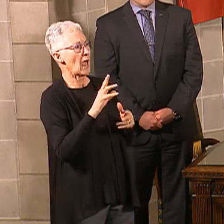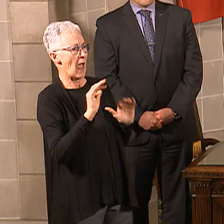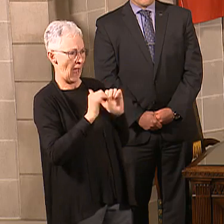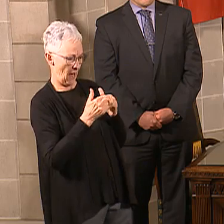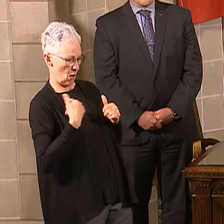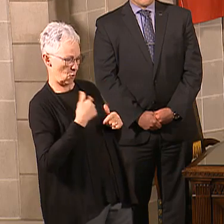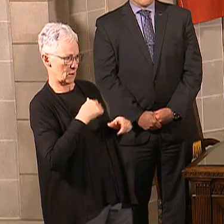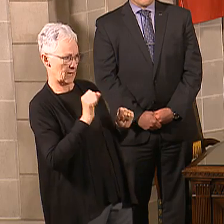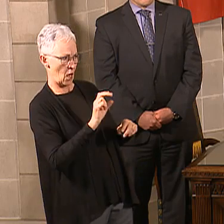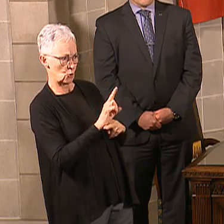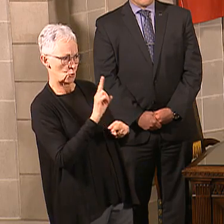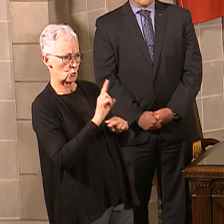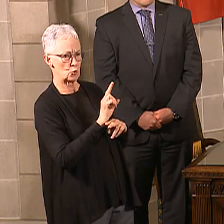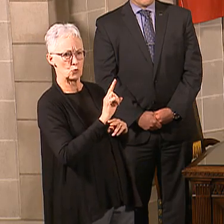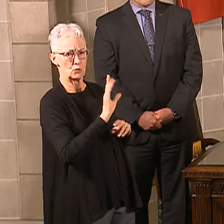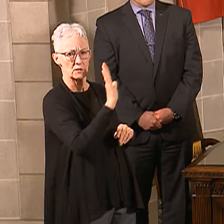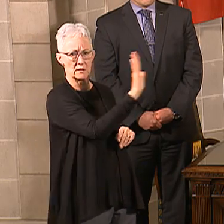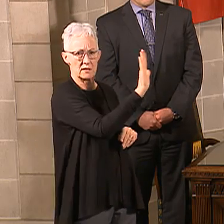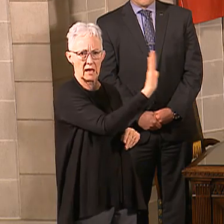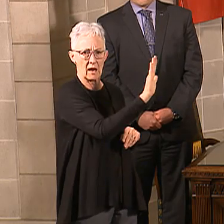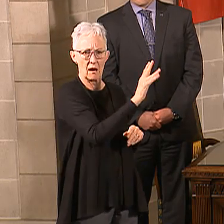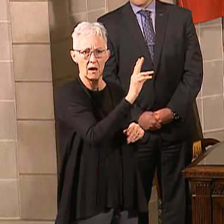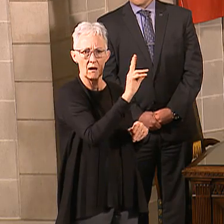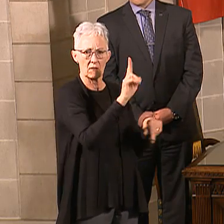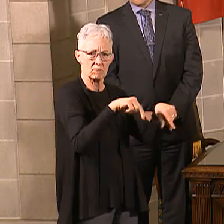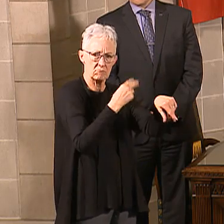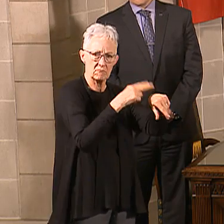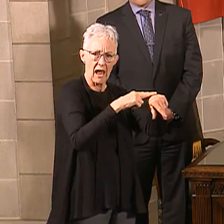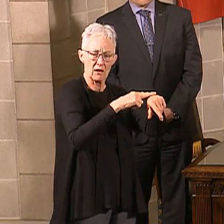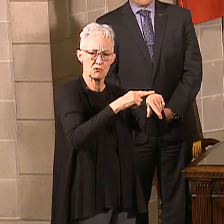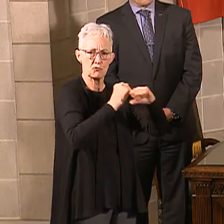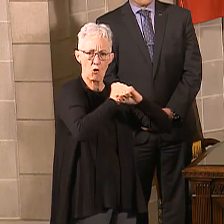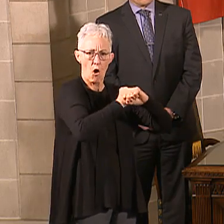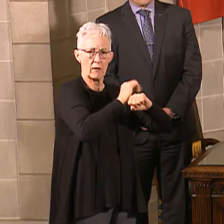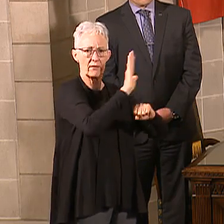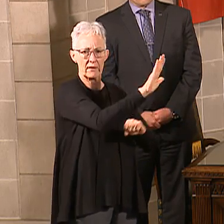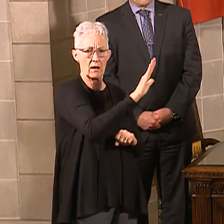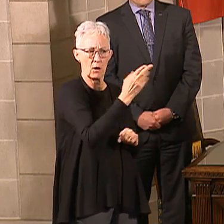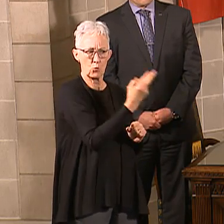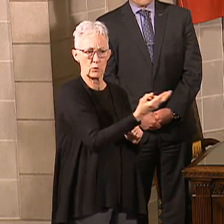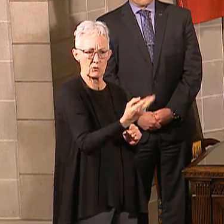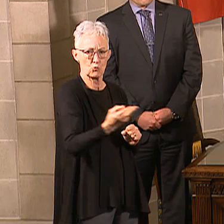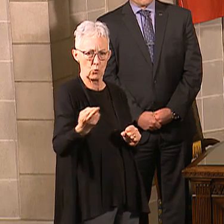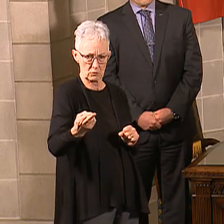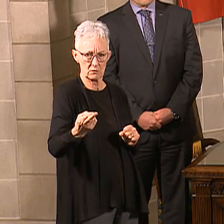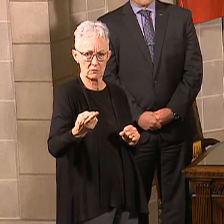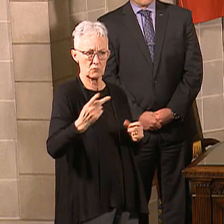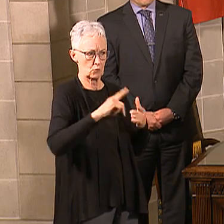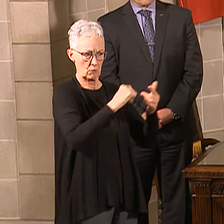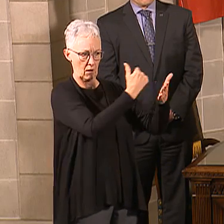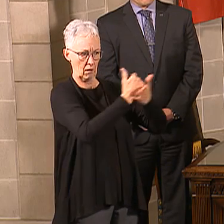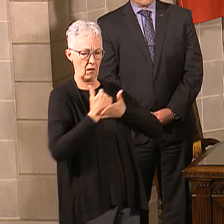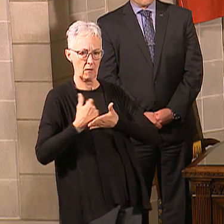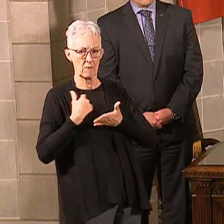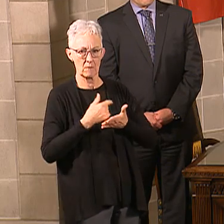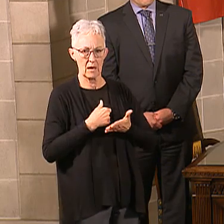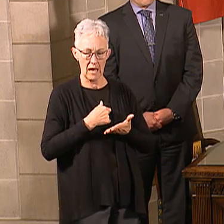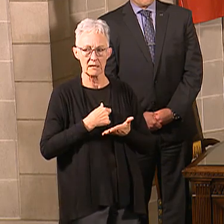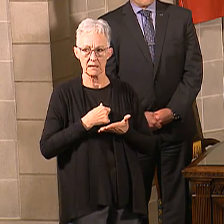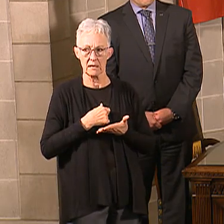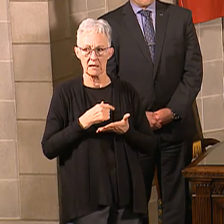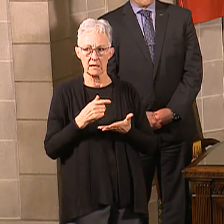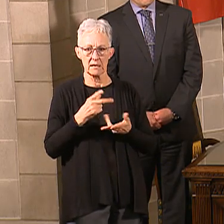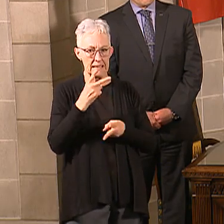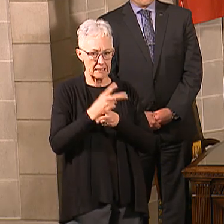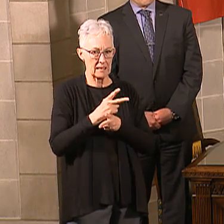the planning that we're doing with regard to this. So we are leveraging the resources of the National Guard right now. What I wanted to dispel was this idea